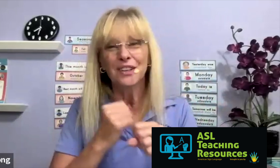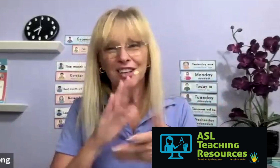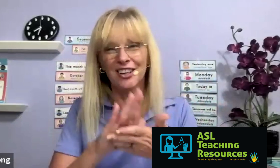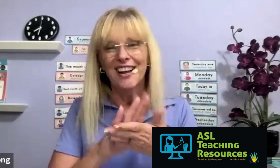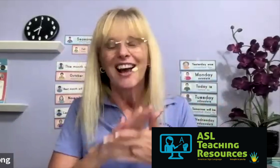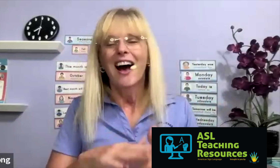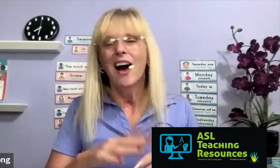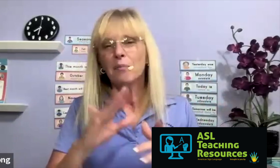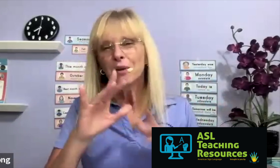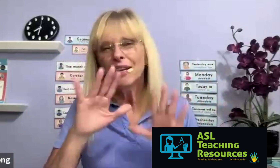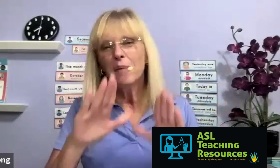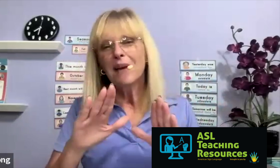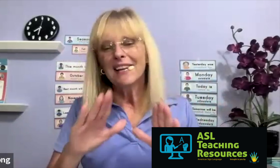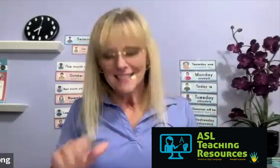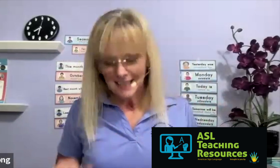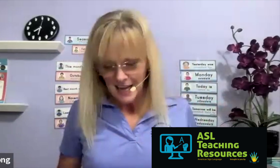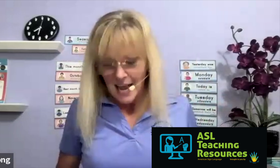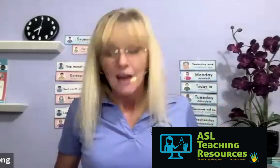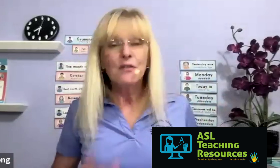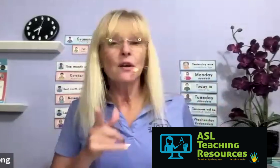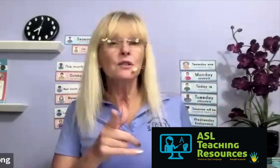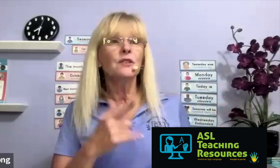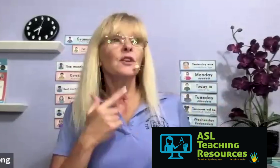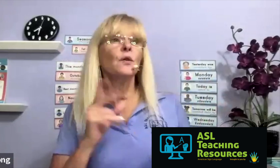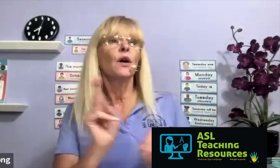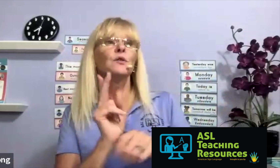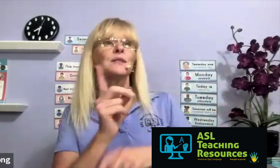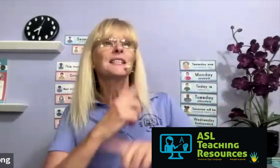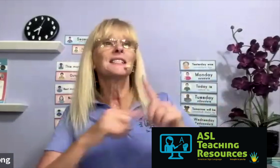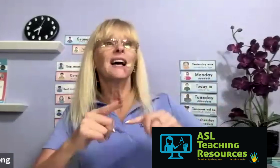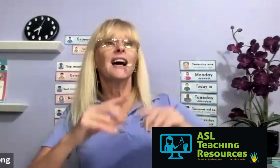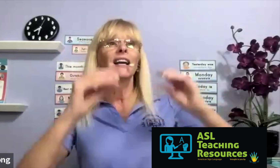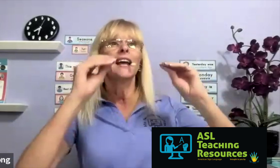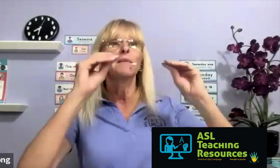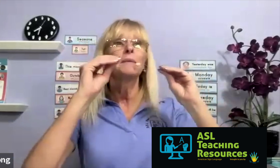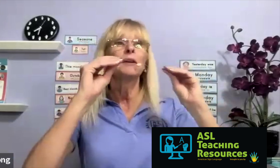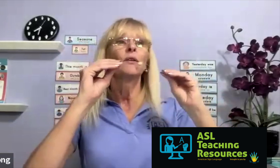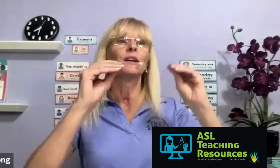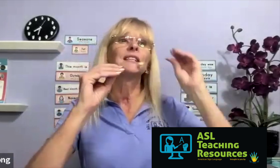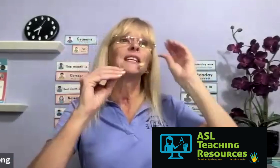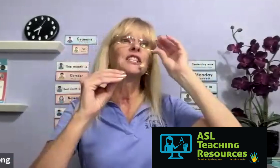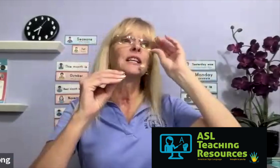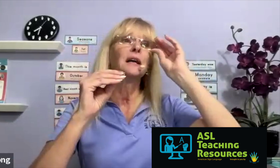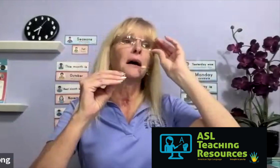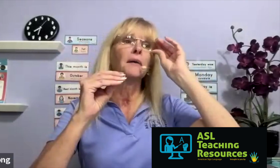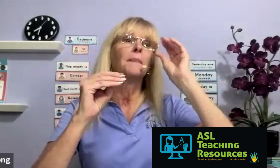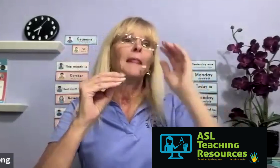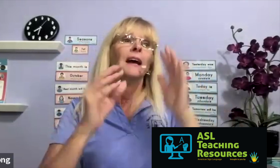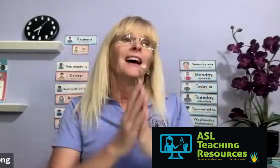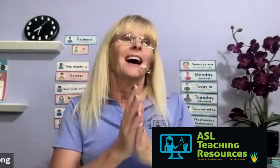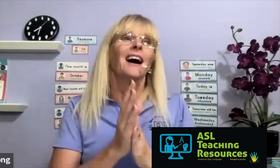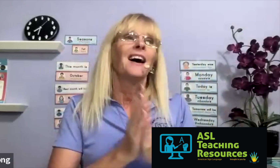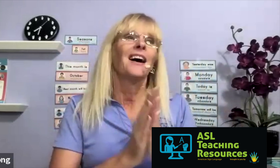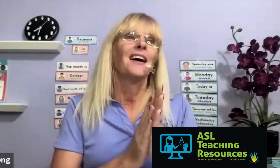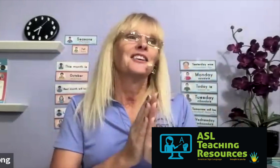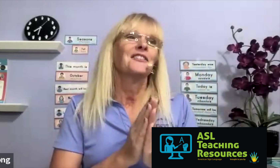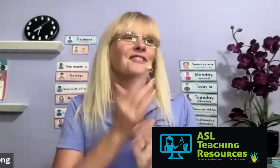year. Pretty amazing. And for those of you who are using sign and maybe you are teaching, you're